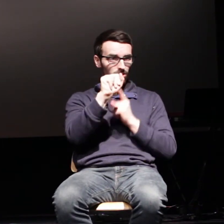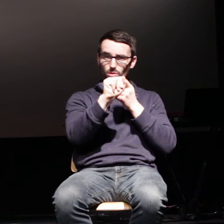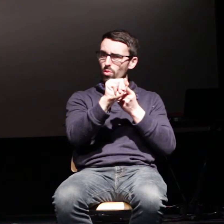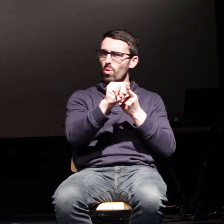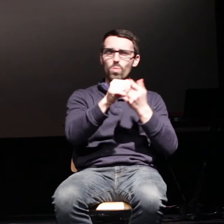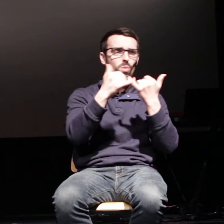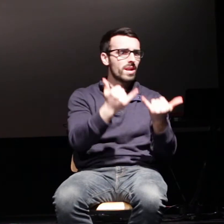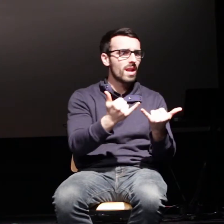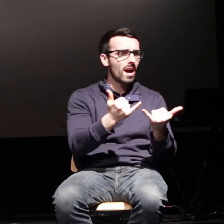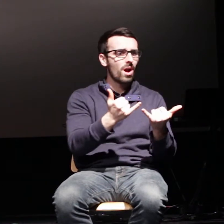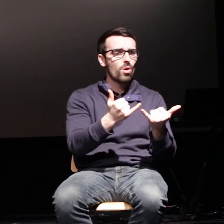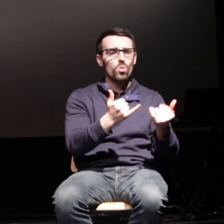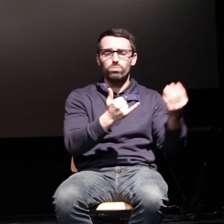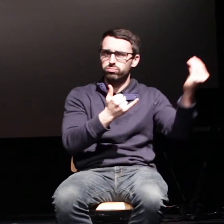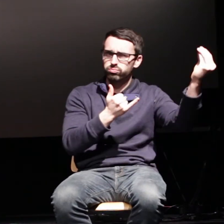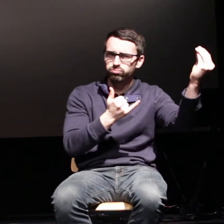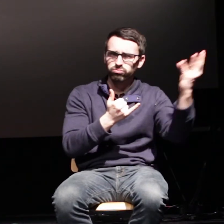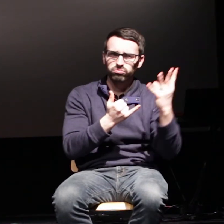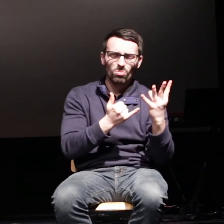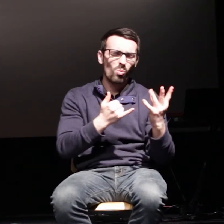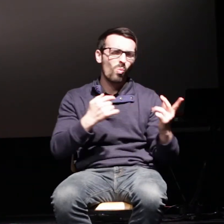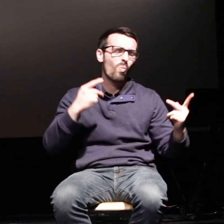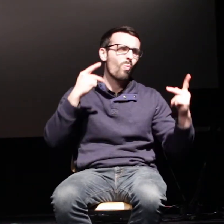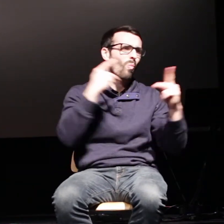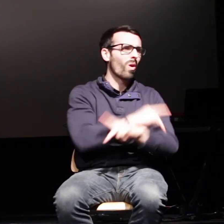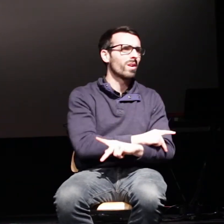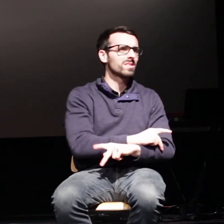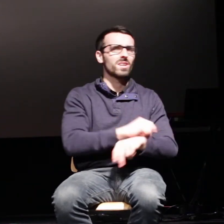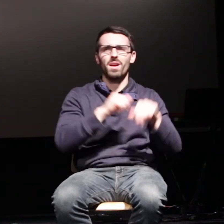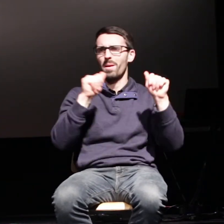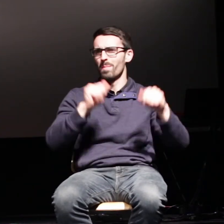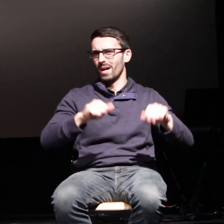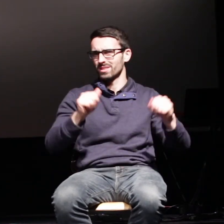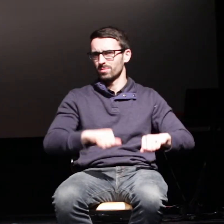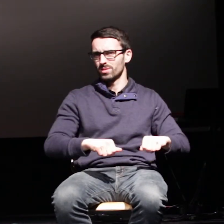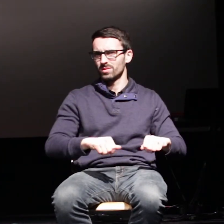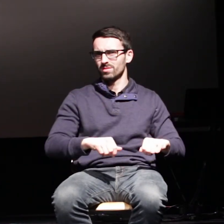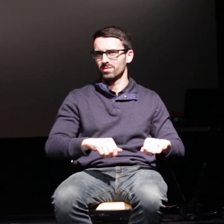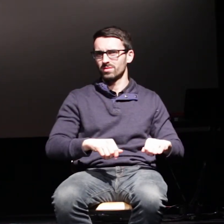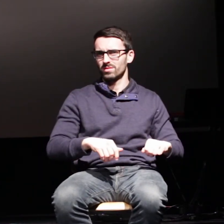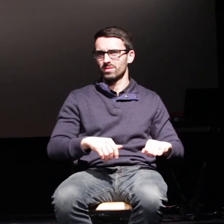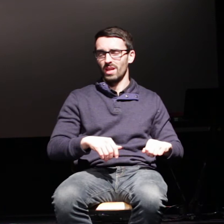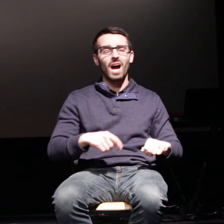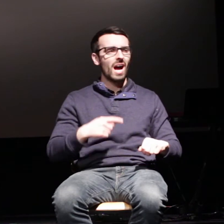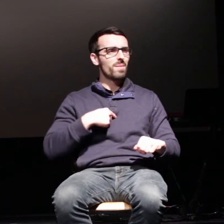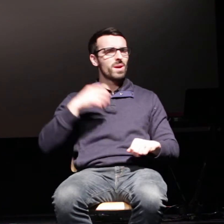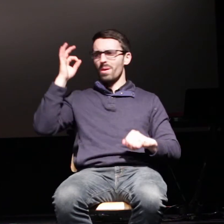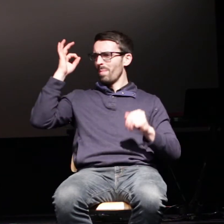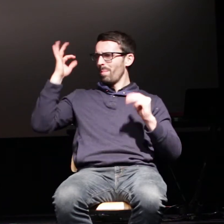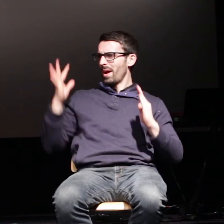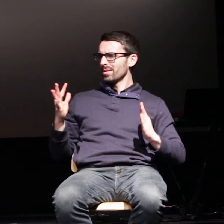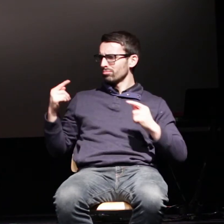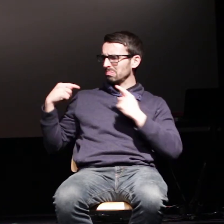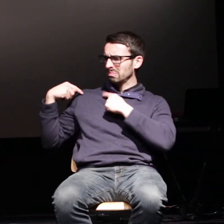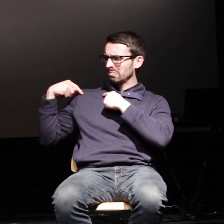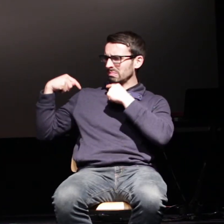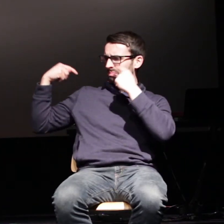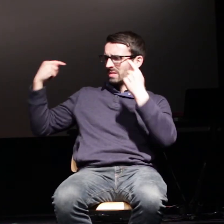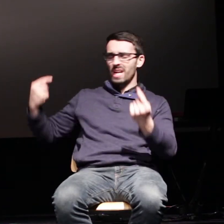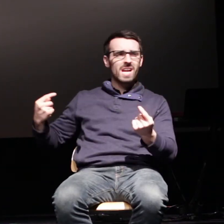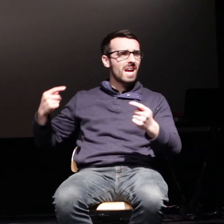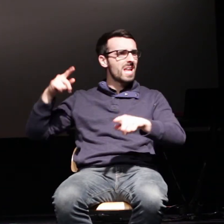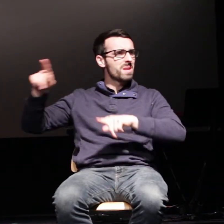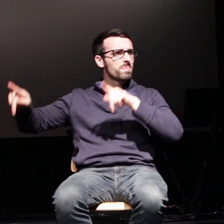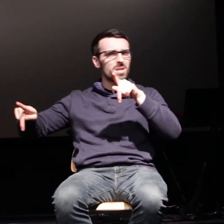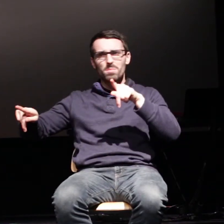worst news you can possibly receive. I've been a pastor a long time. I've been with people in a lot of different environments where they were